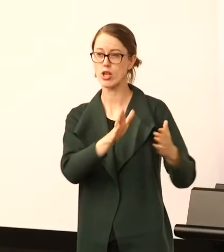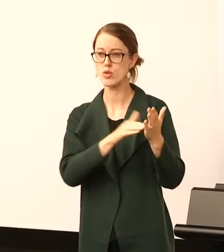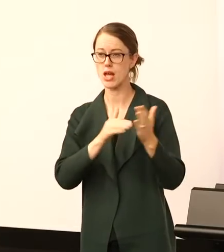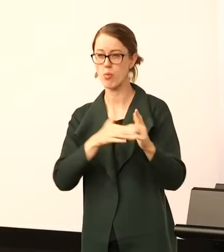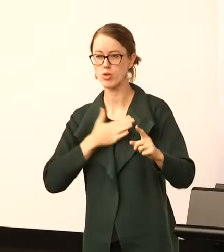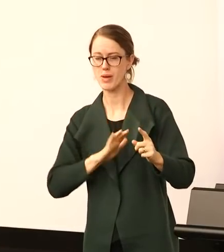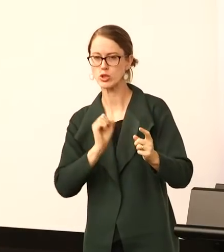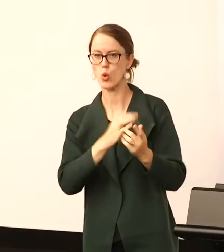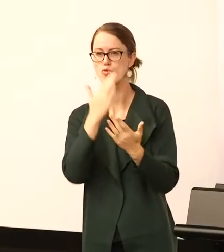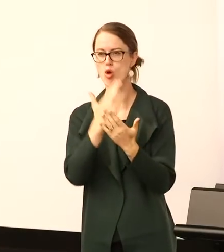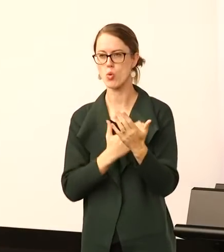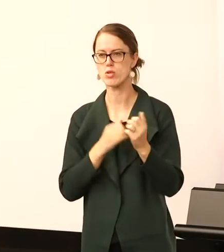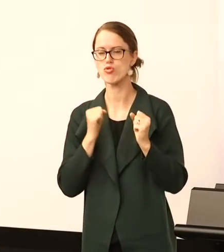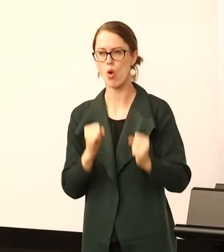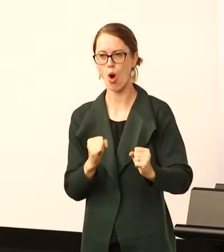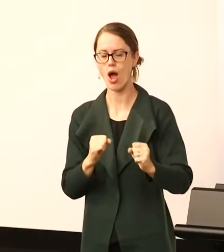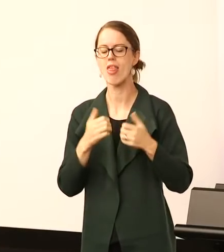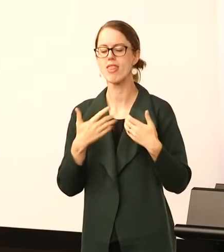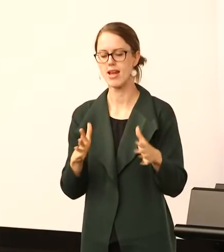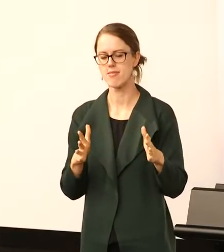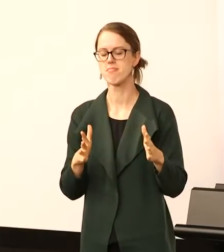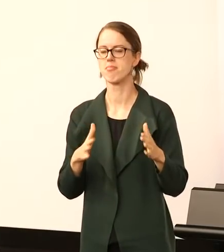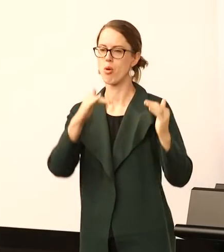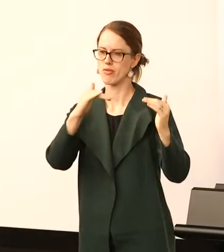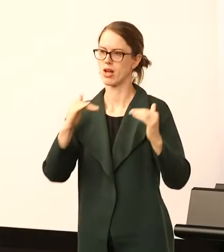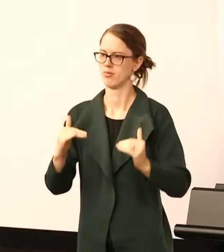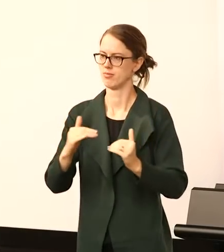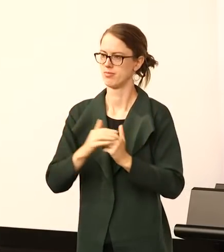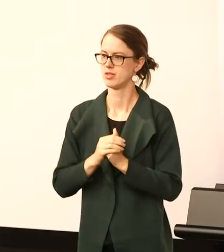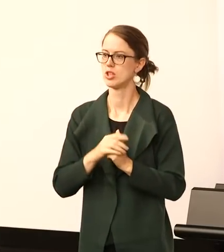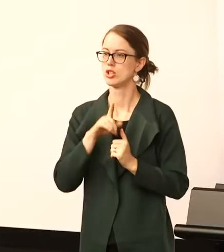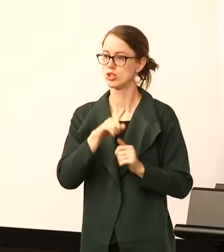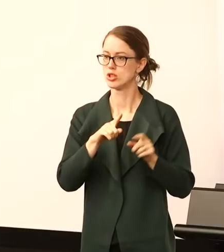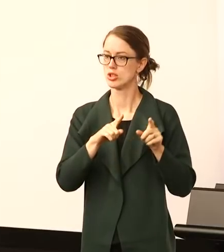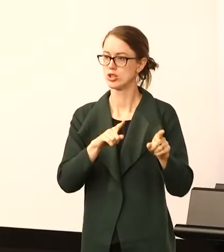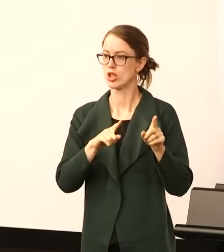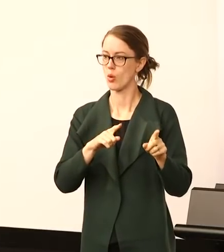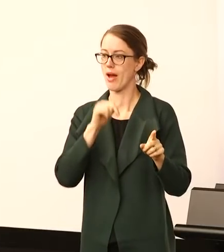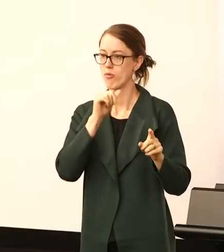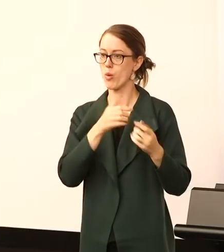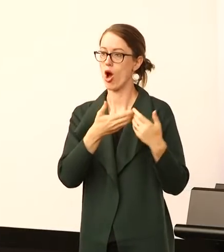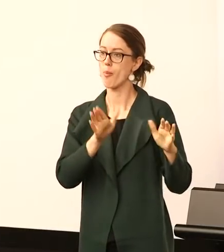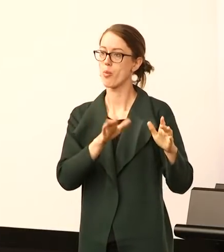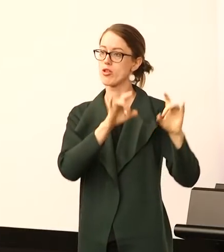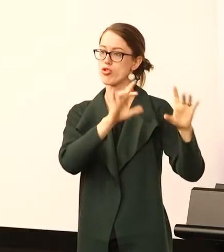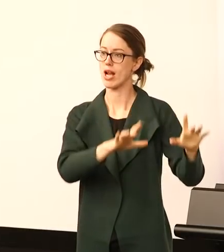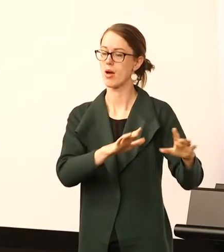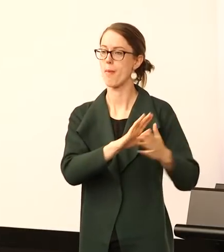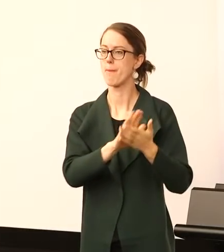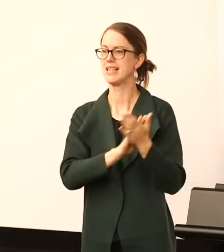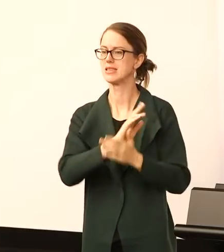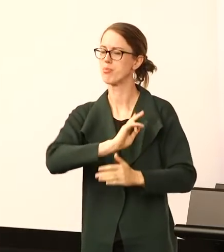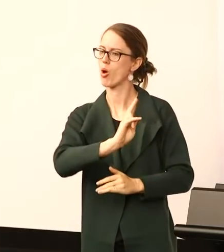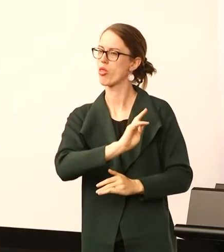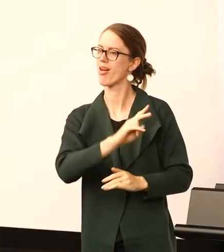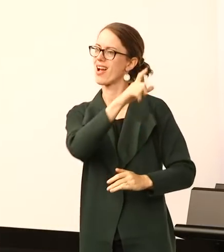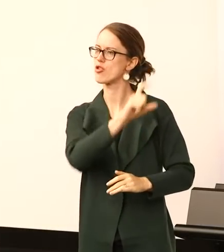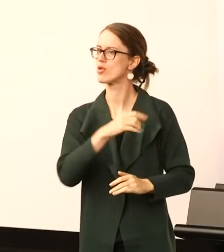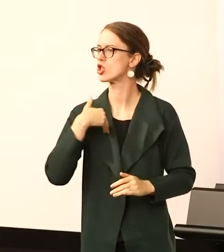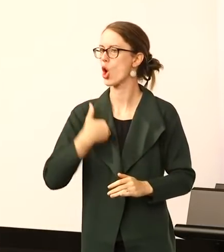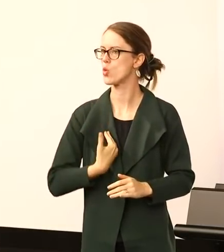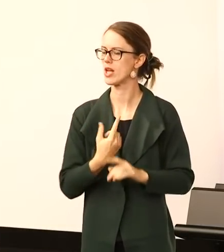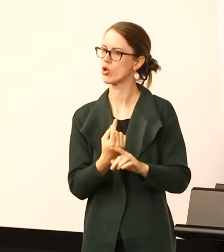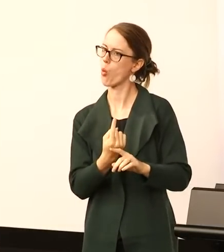Australia, which would be under a reciprocal no quarantine required basis. We're stepping through this. I think